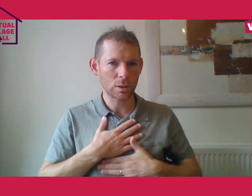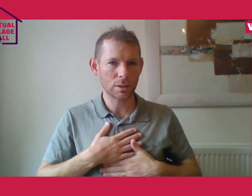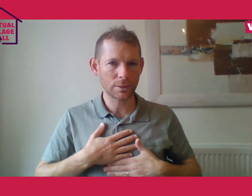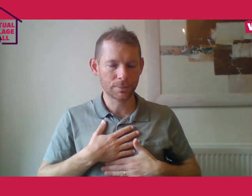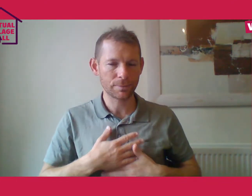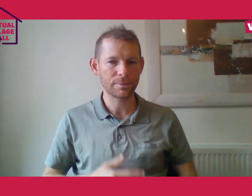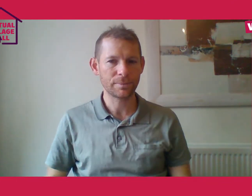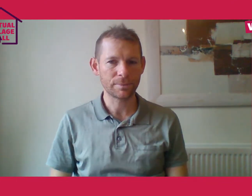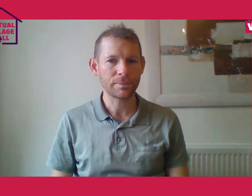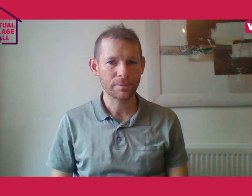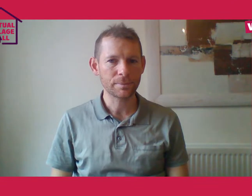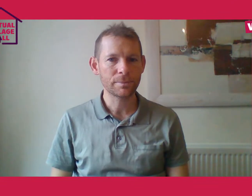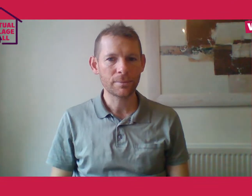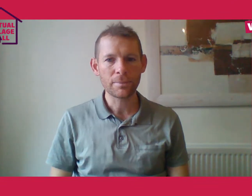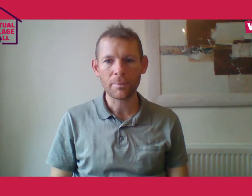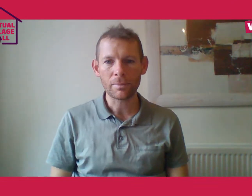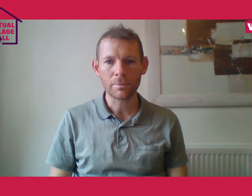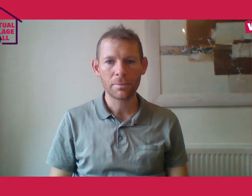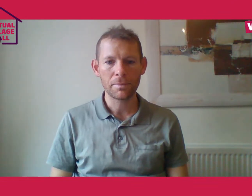So let's start with our emotions.